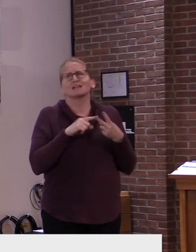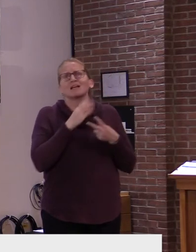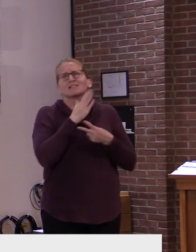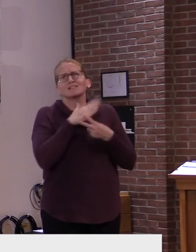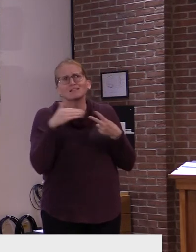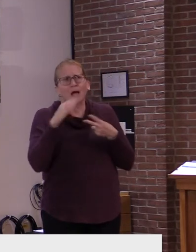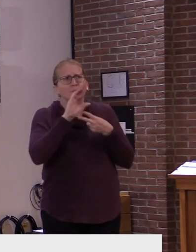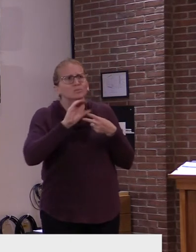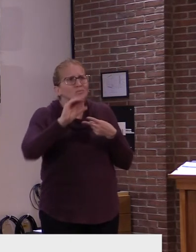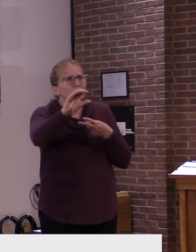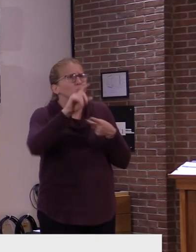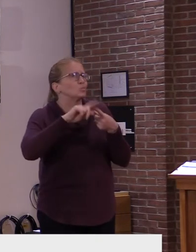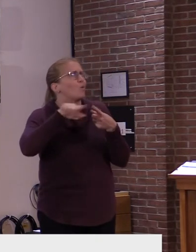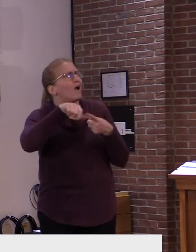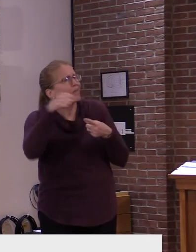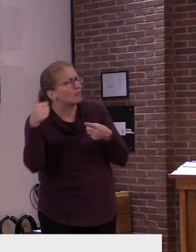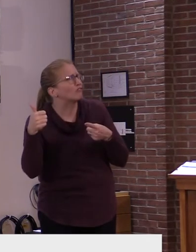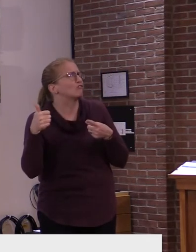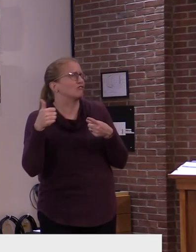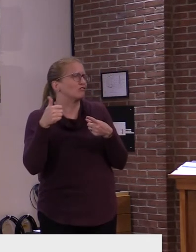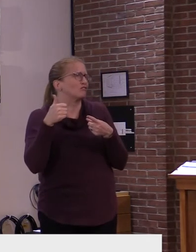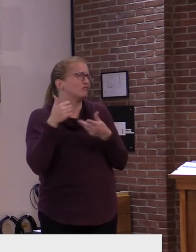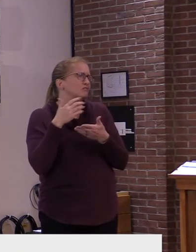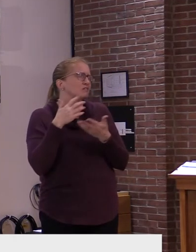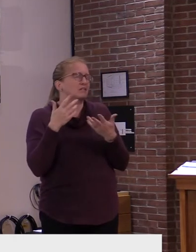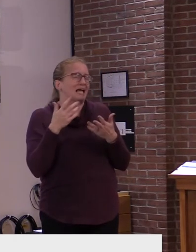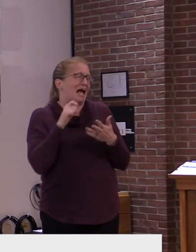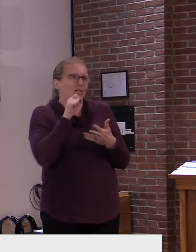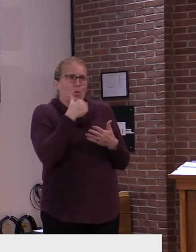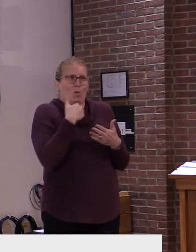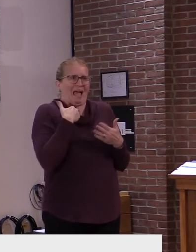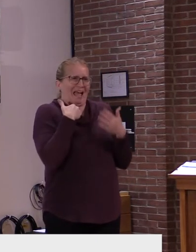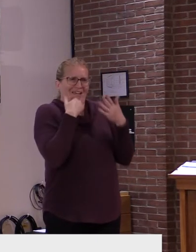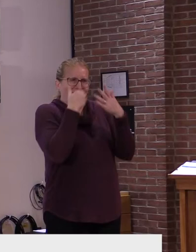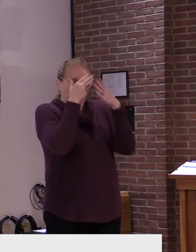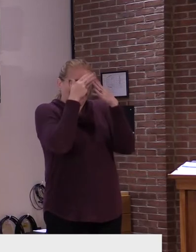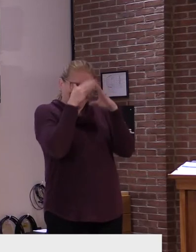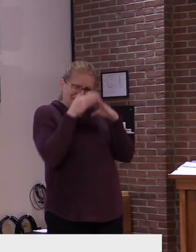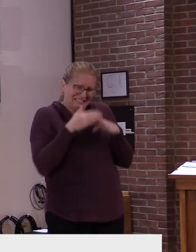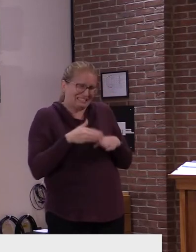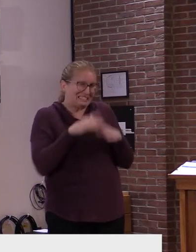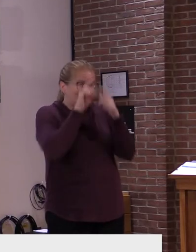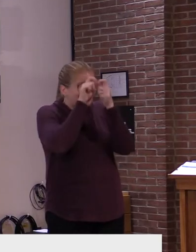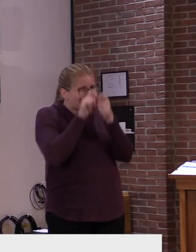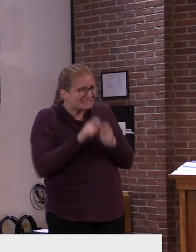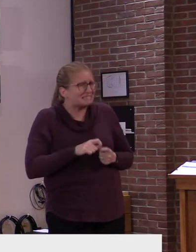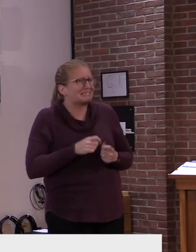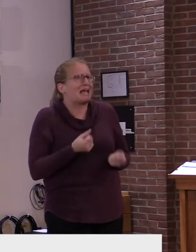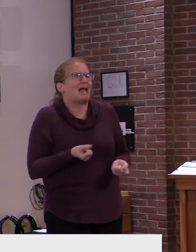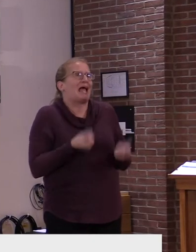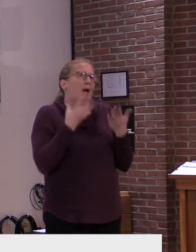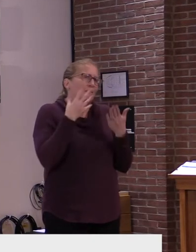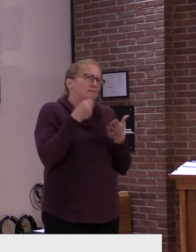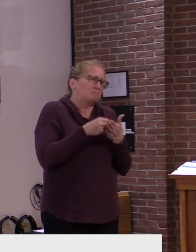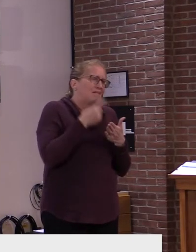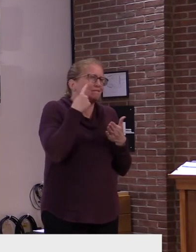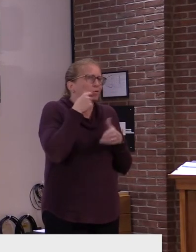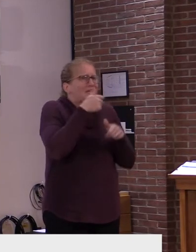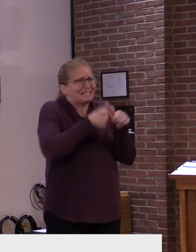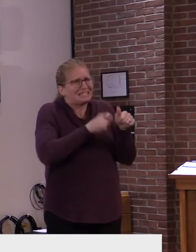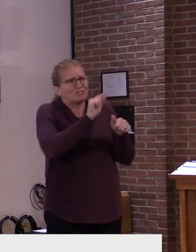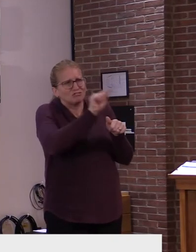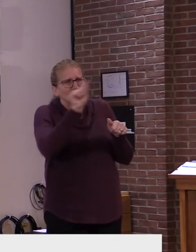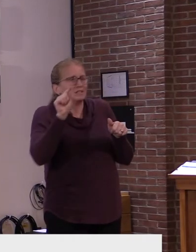reallocated elsewhere. I don't have the specifics on where each item was